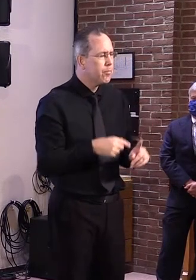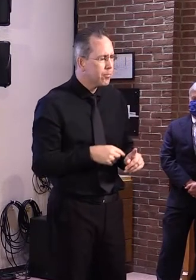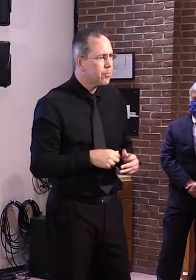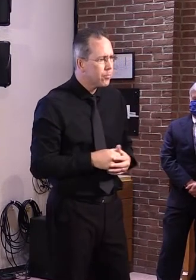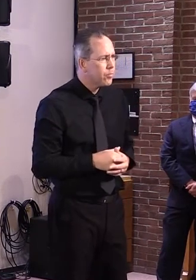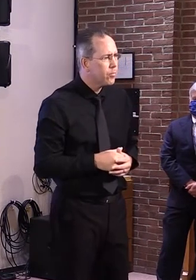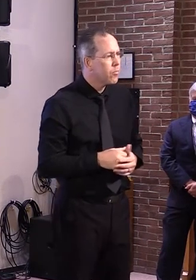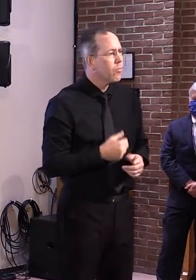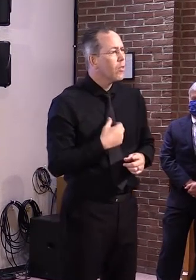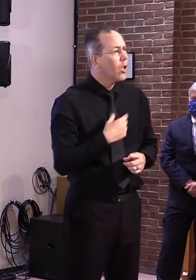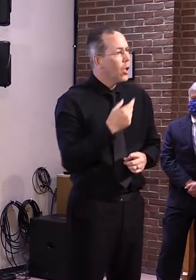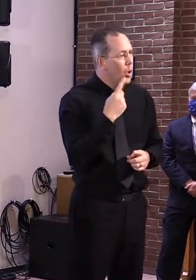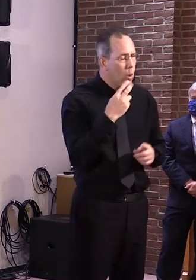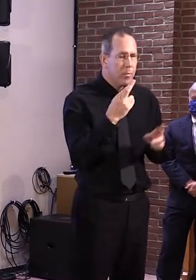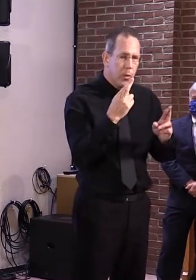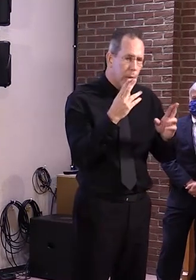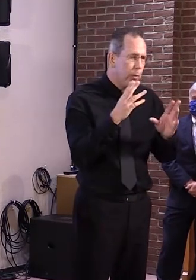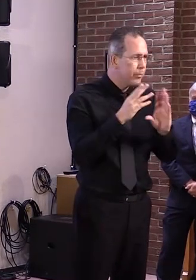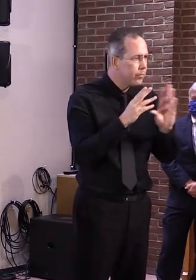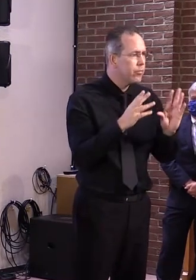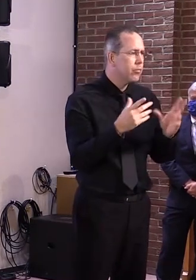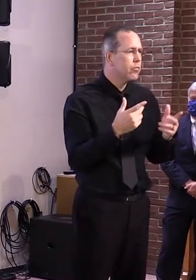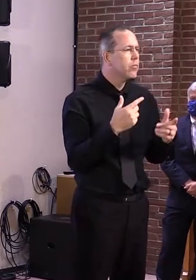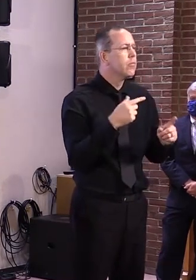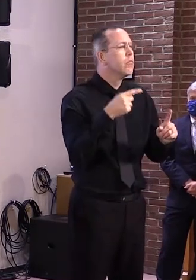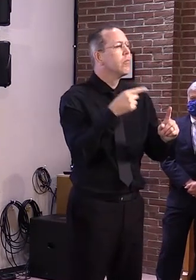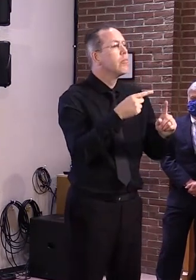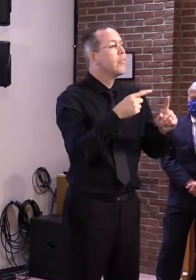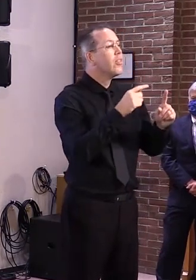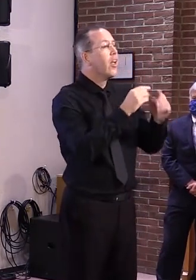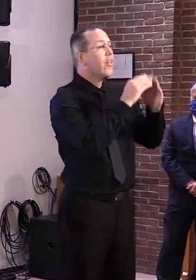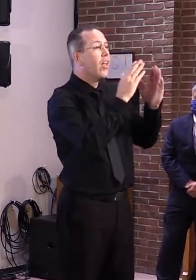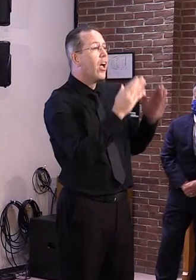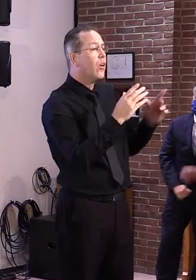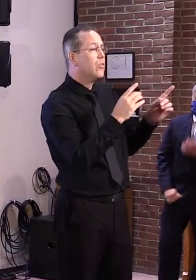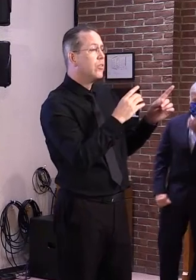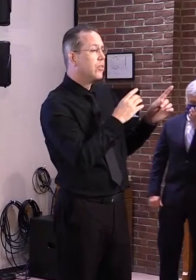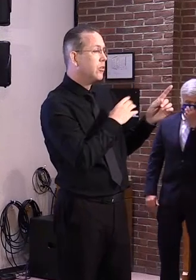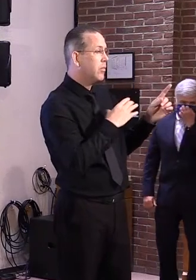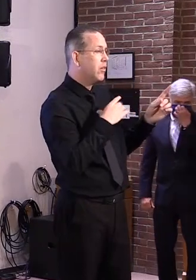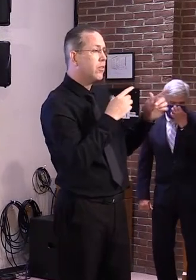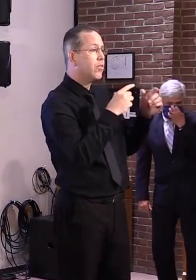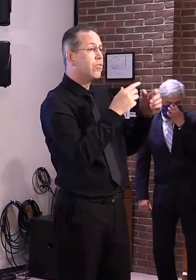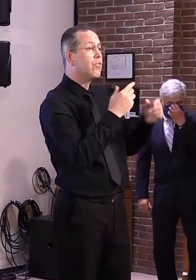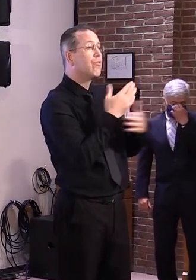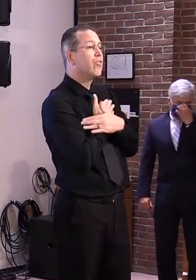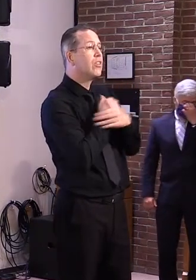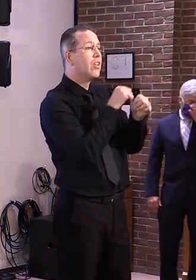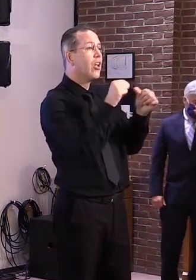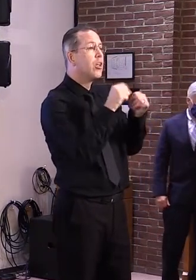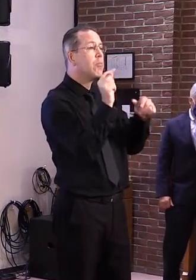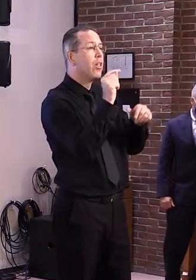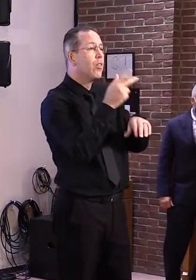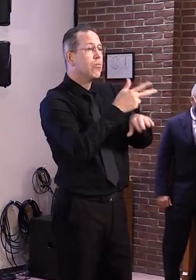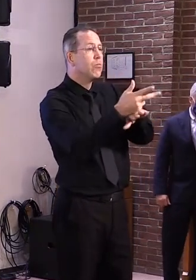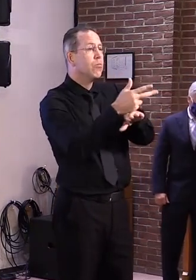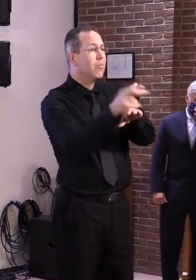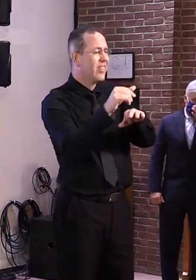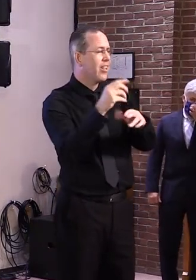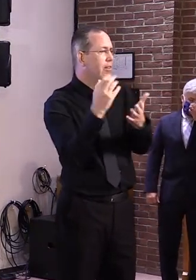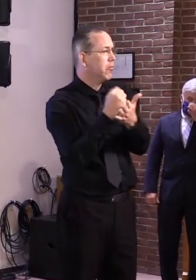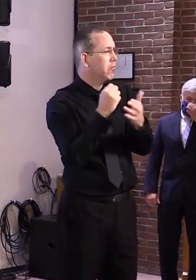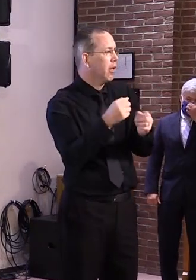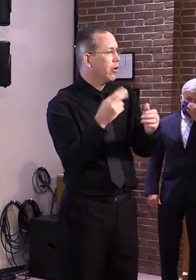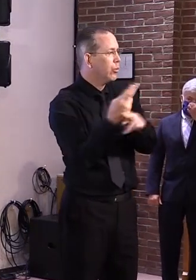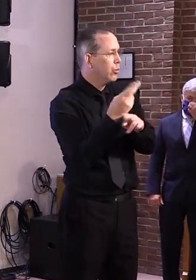the biggest thing I'm hearing from everybody. Yeah, we know, we're expanding the areas that we're accepting more people to